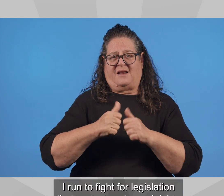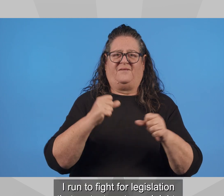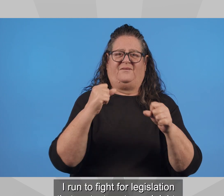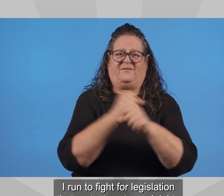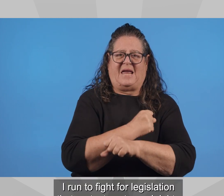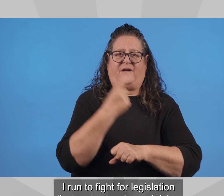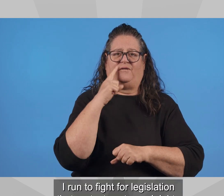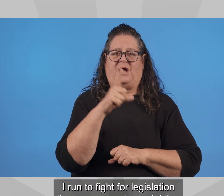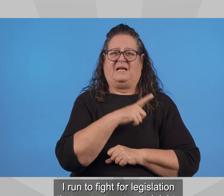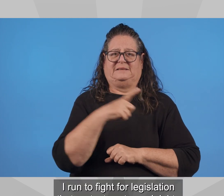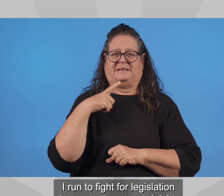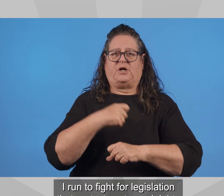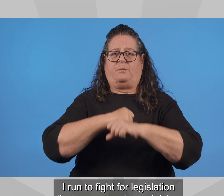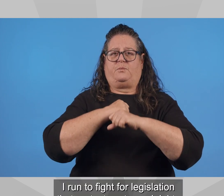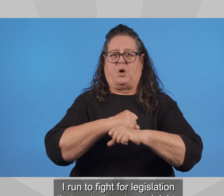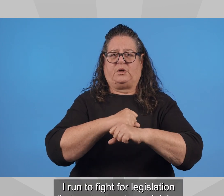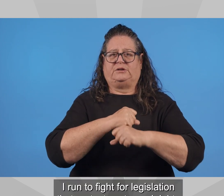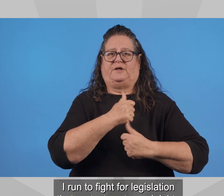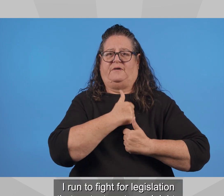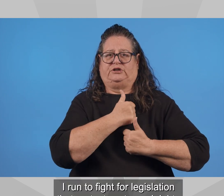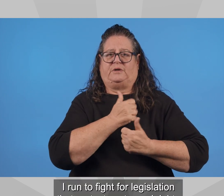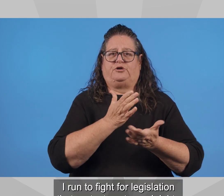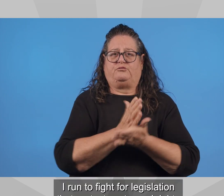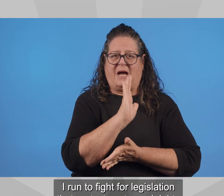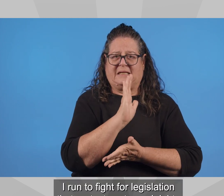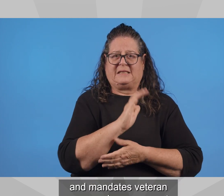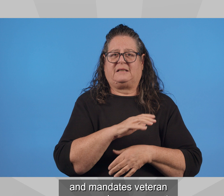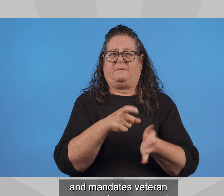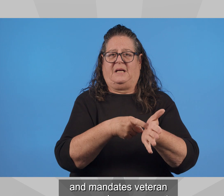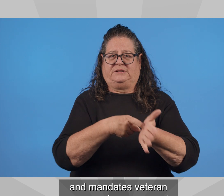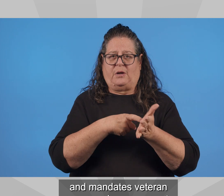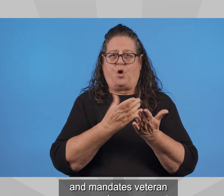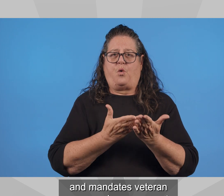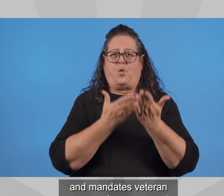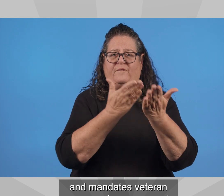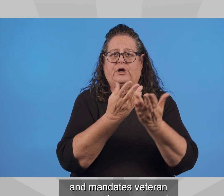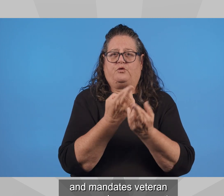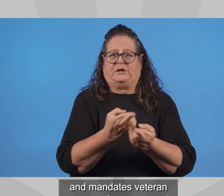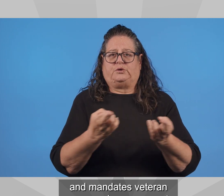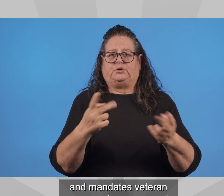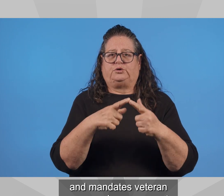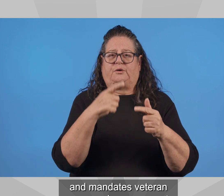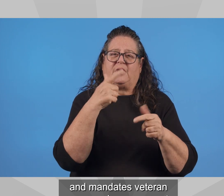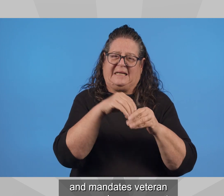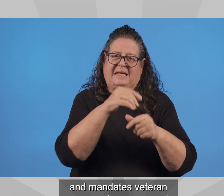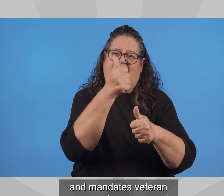I run to fight for legislation that protects veterans' rights and mandates veteran resources in every county.